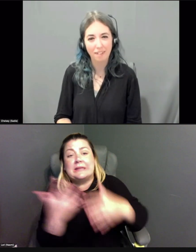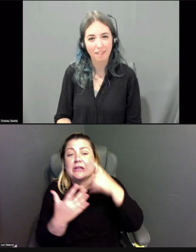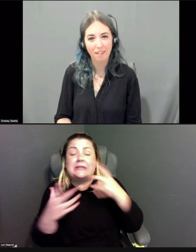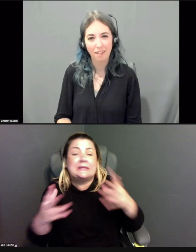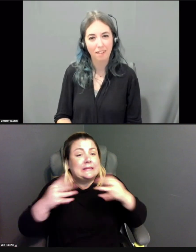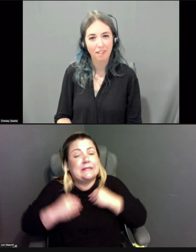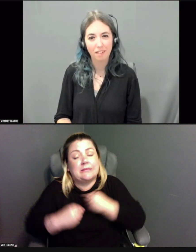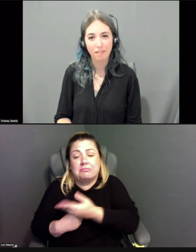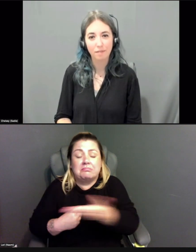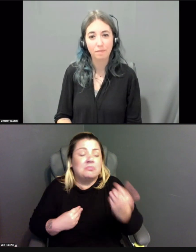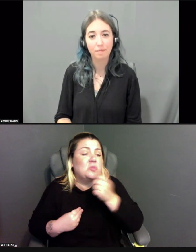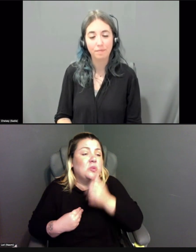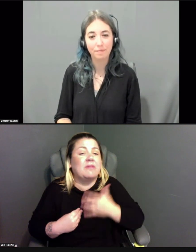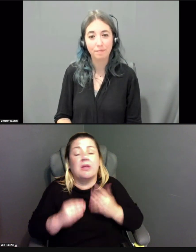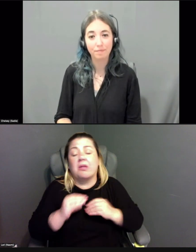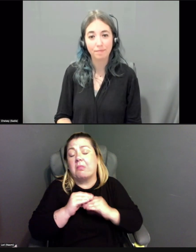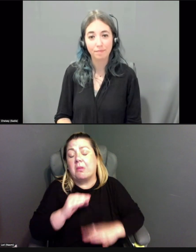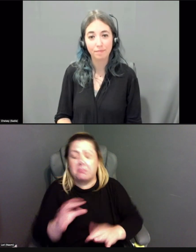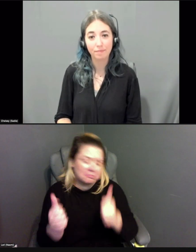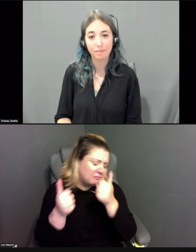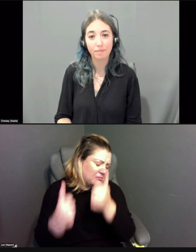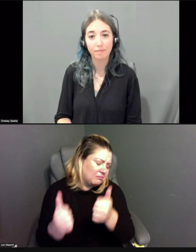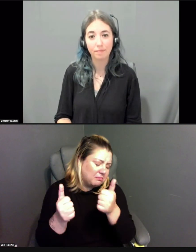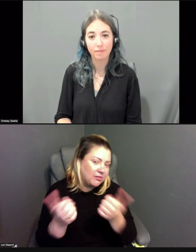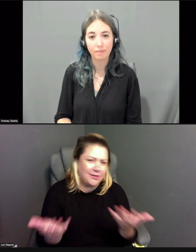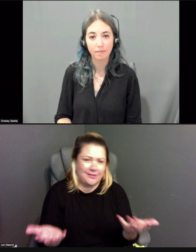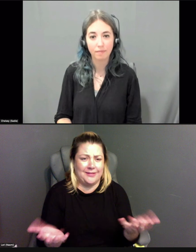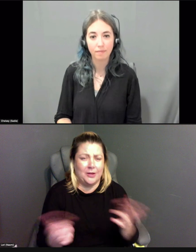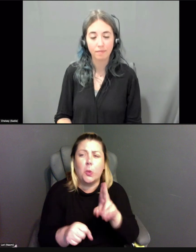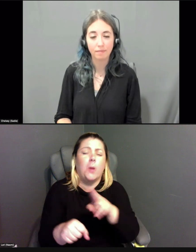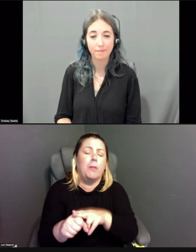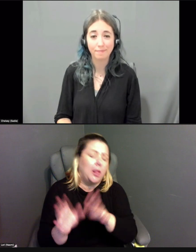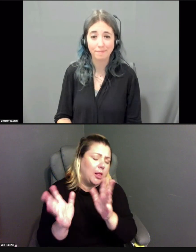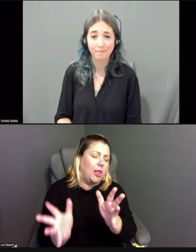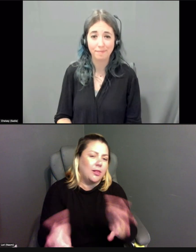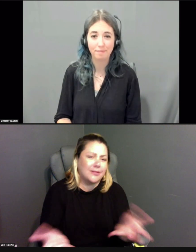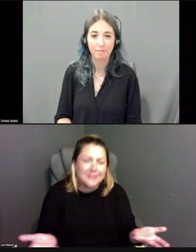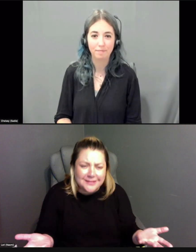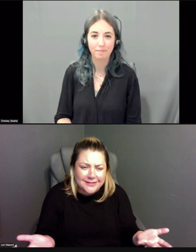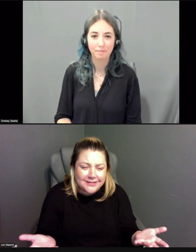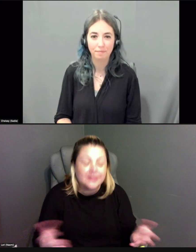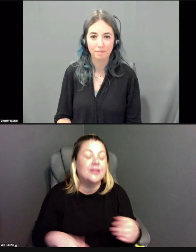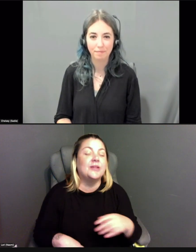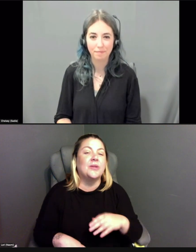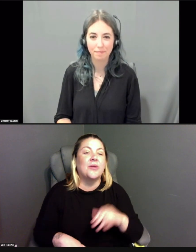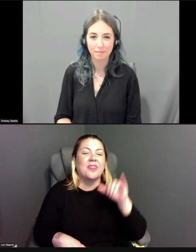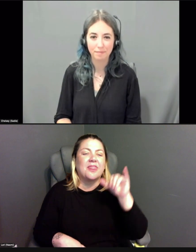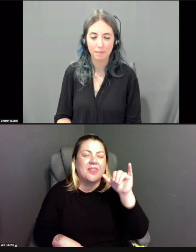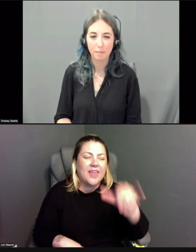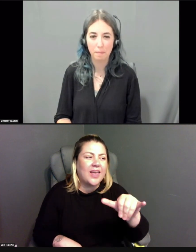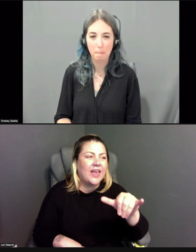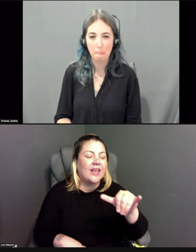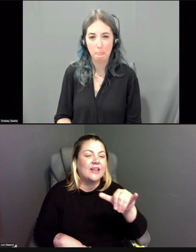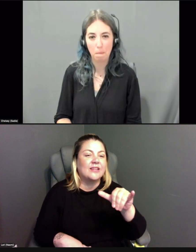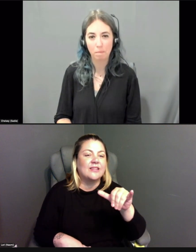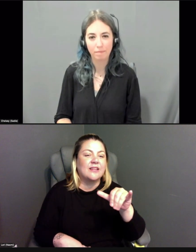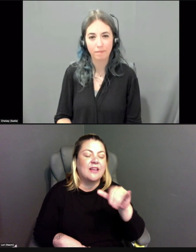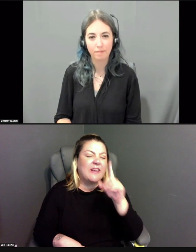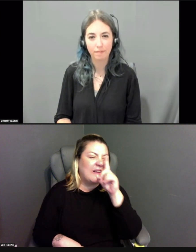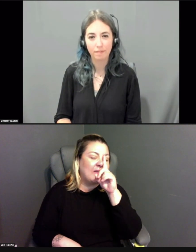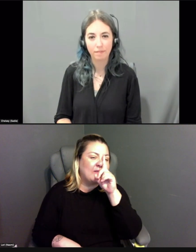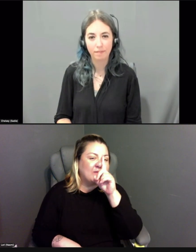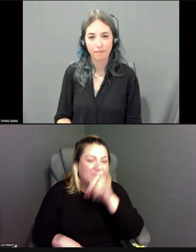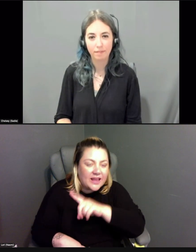Whatever. But I think that really comes out of this like false sense of community. This